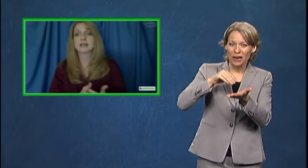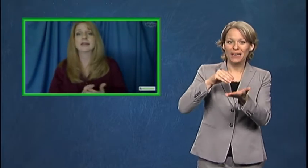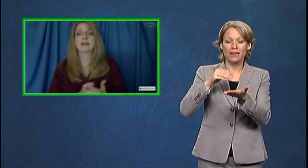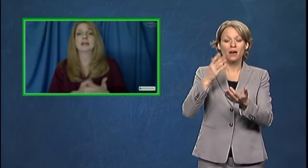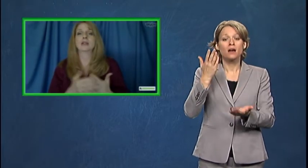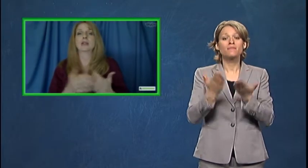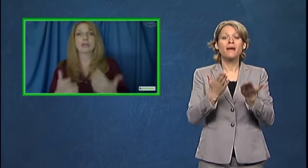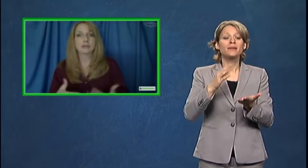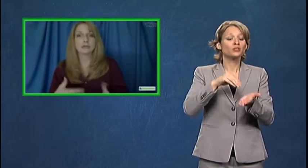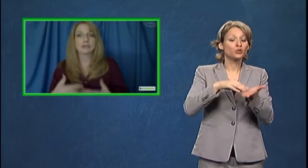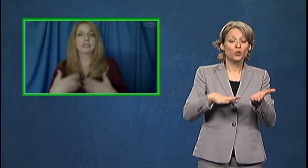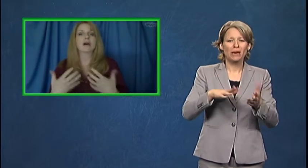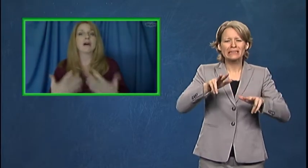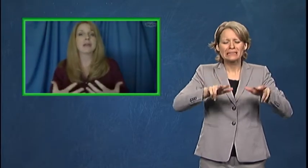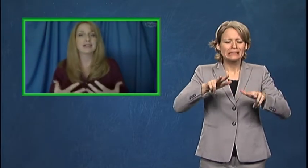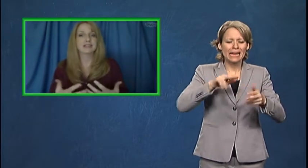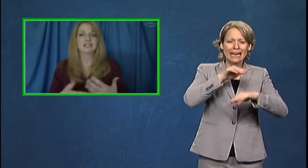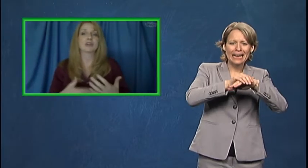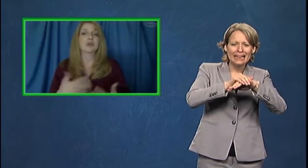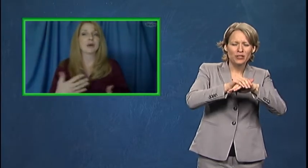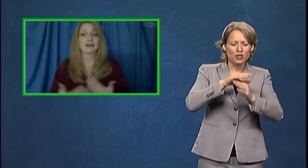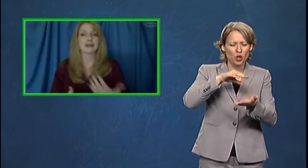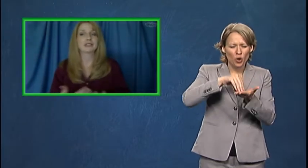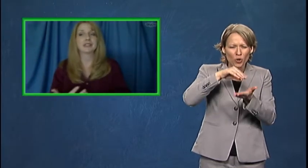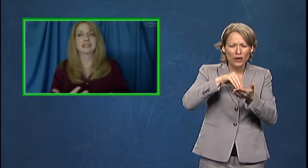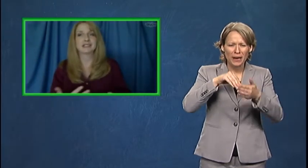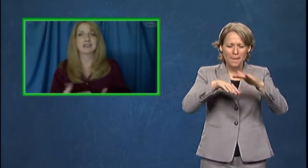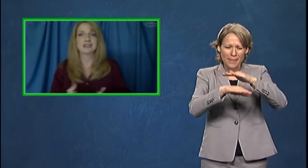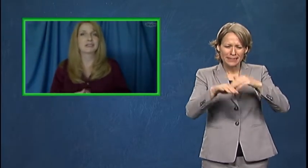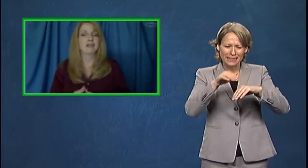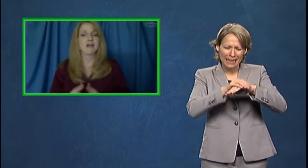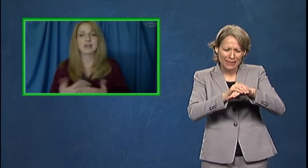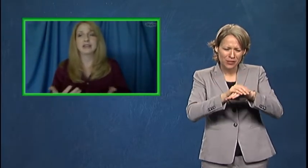class, learning the routine of college and acquiring new study